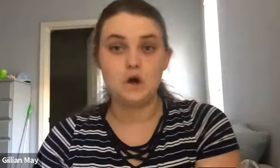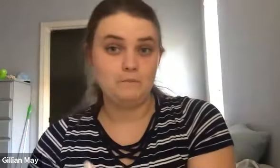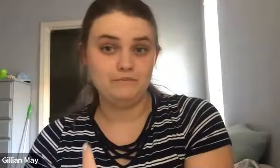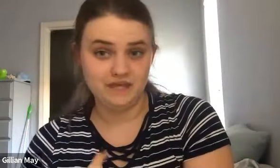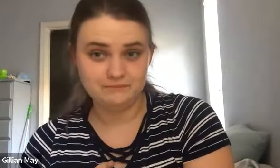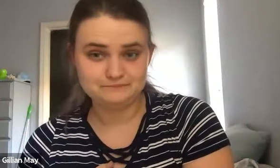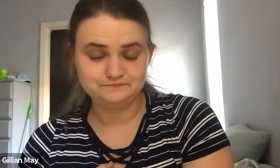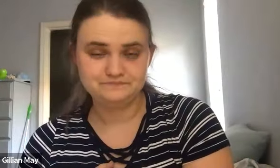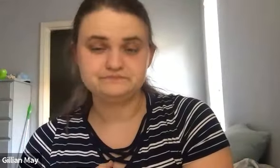So me.